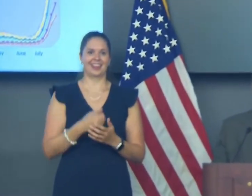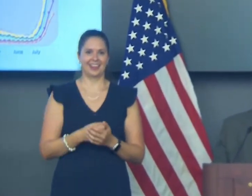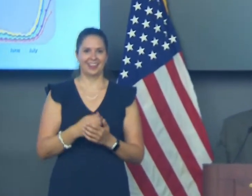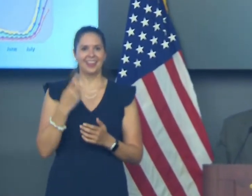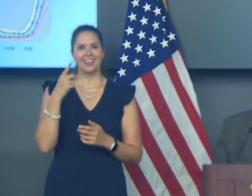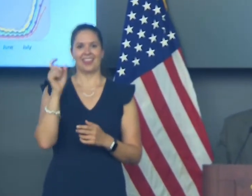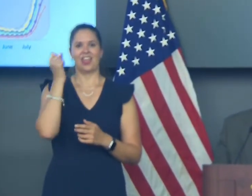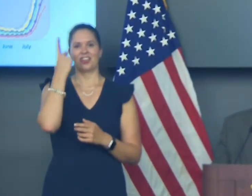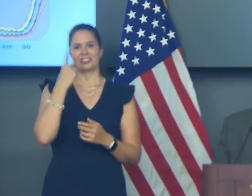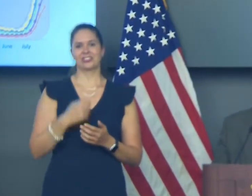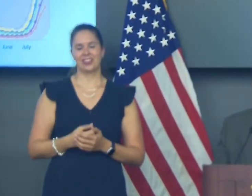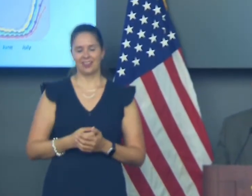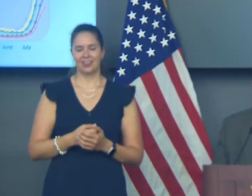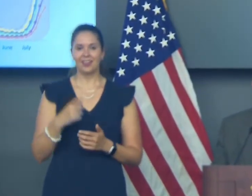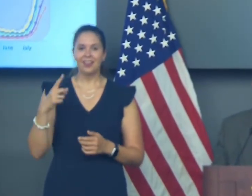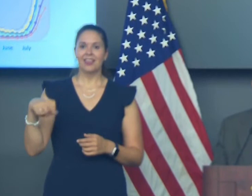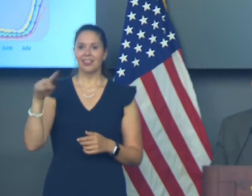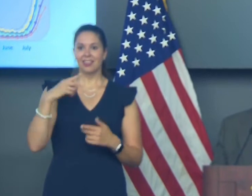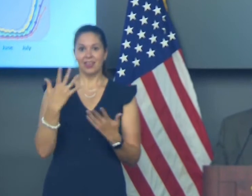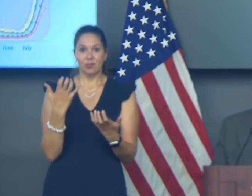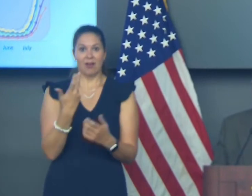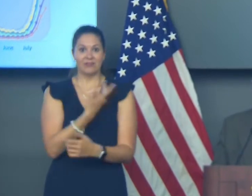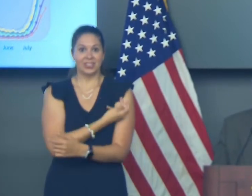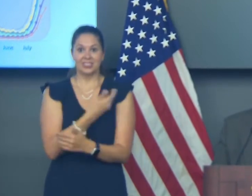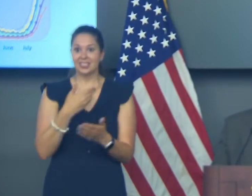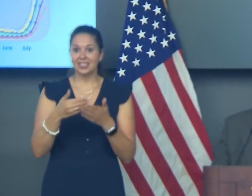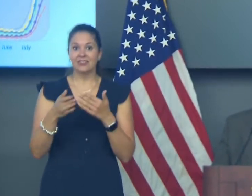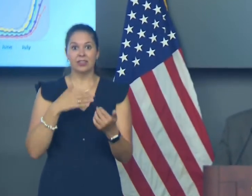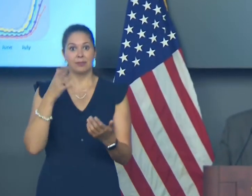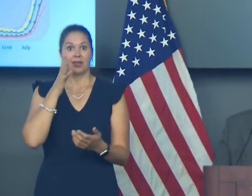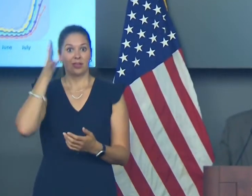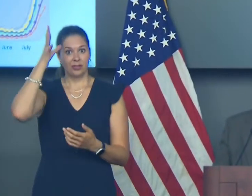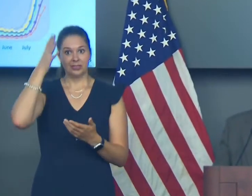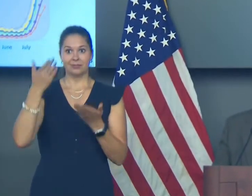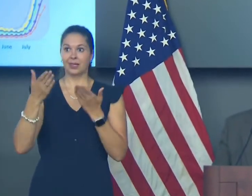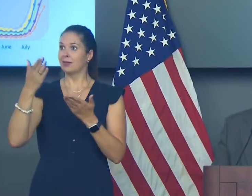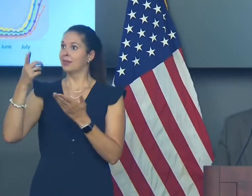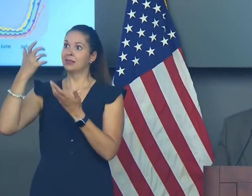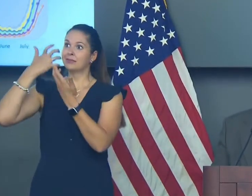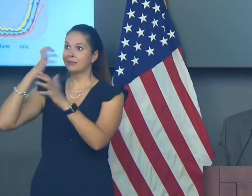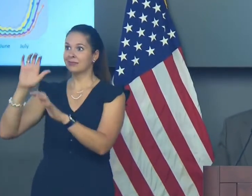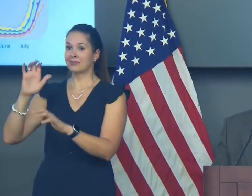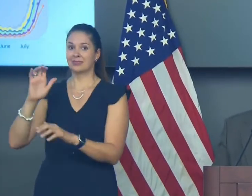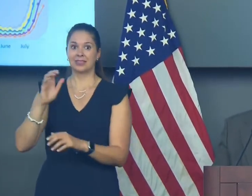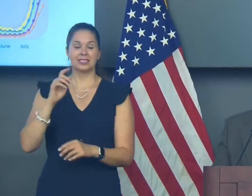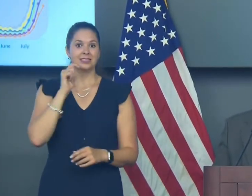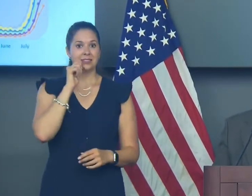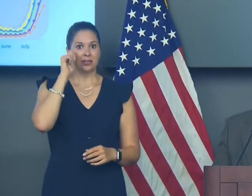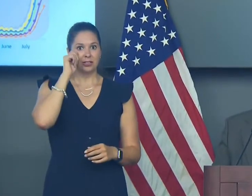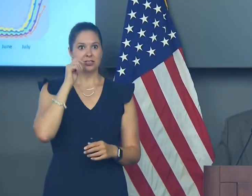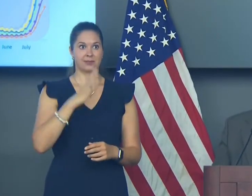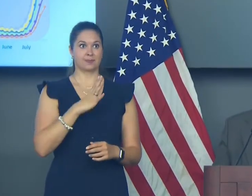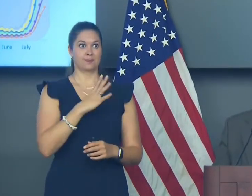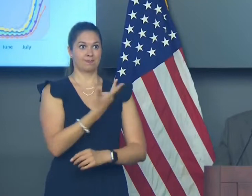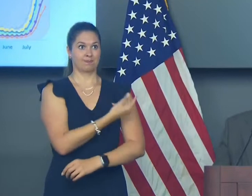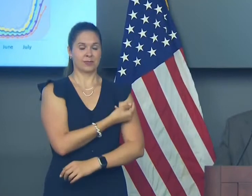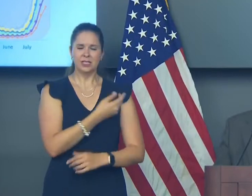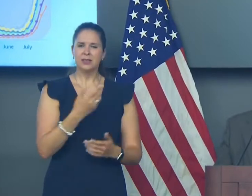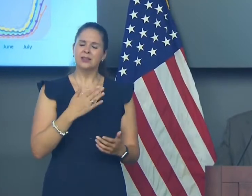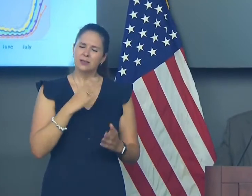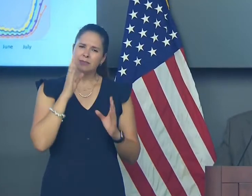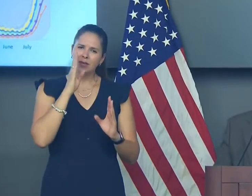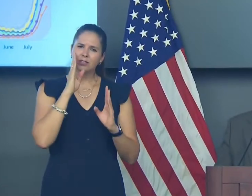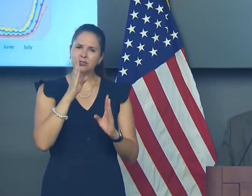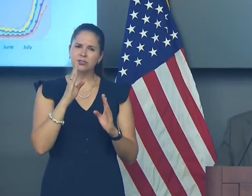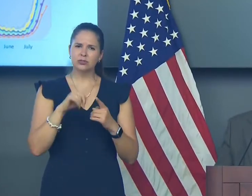understand. They want vaccine even when their parents may not. They get it. So let's pay